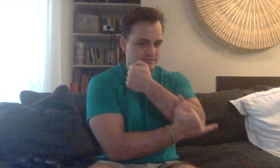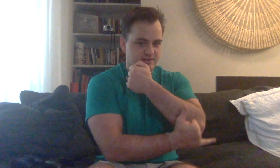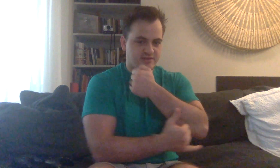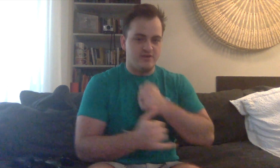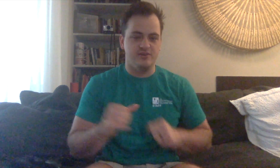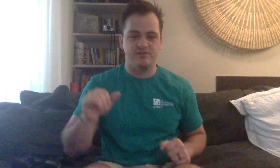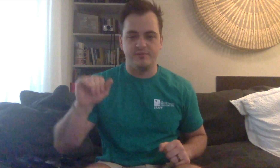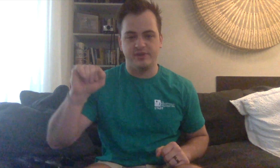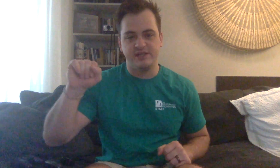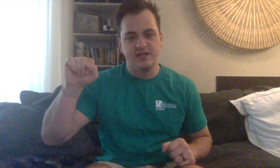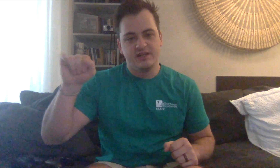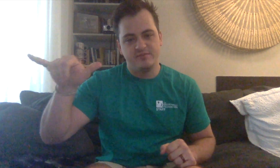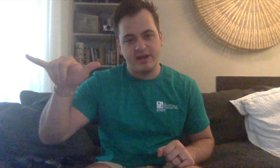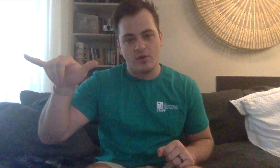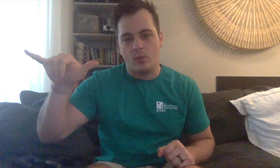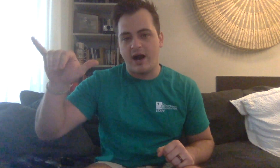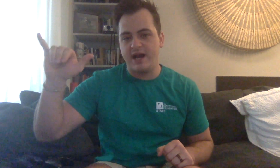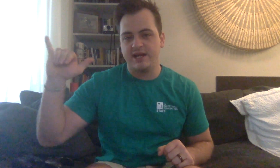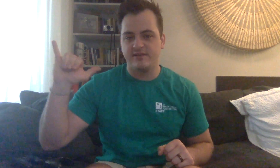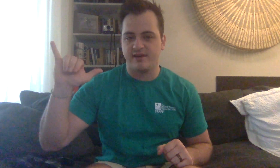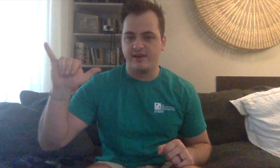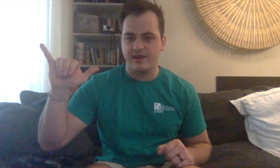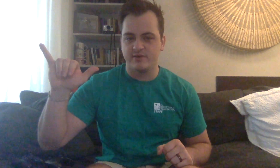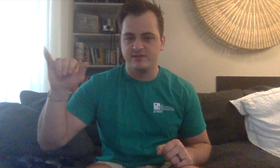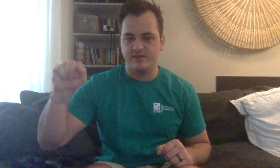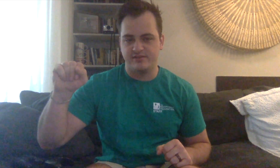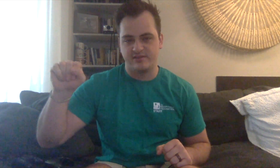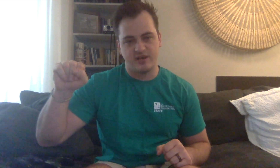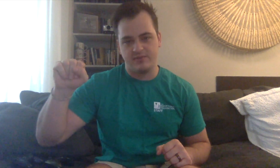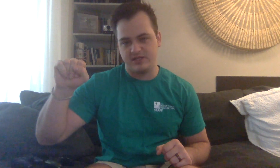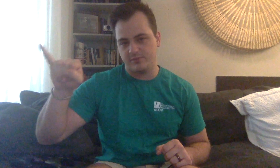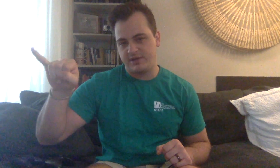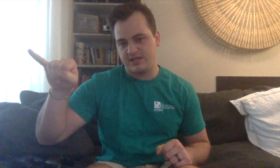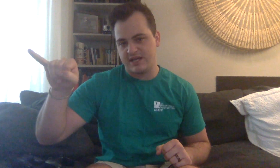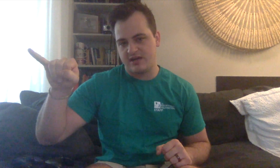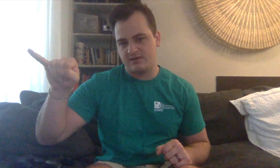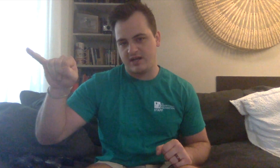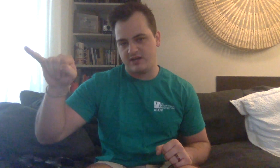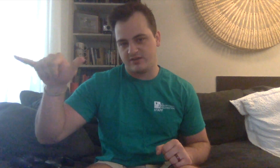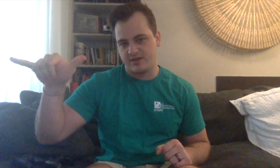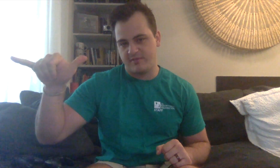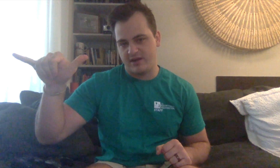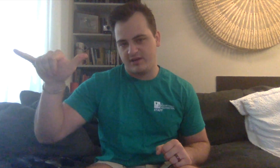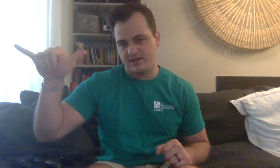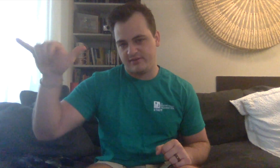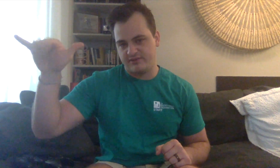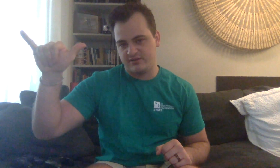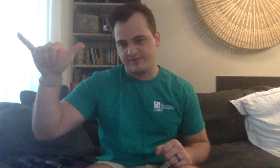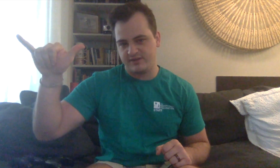So you simply make a Y in sign language. It's just going to be your pinky out and your thumb out, and the rest of your fingers